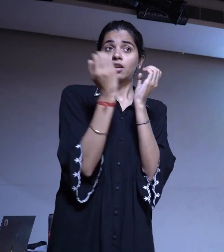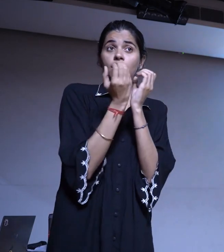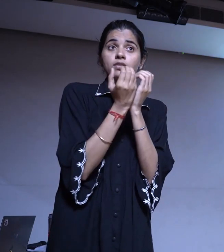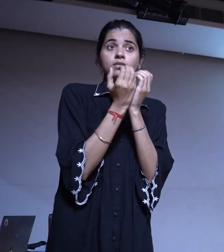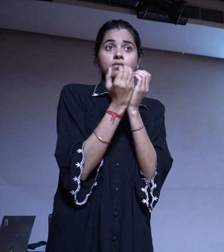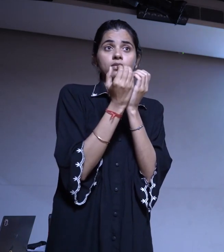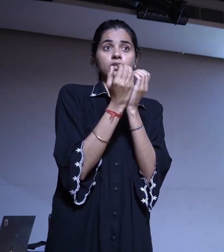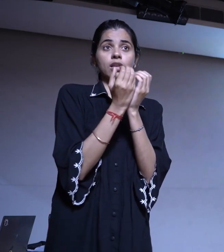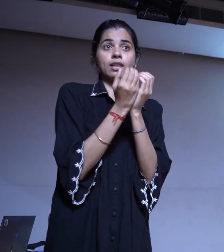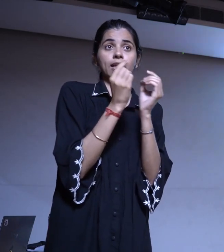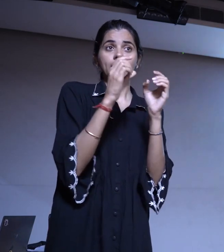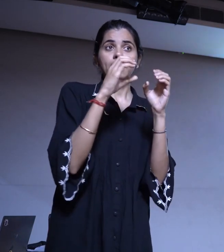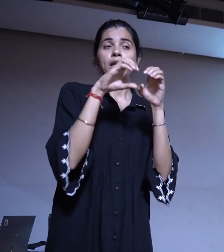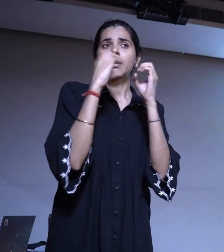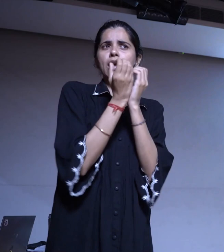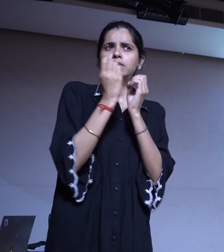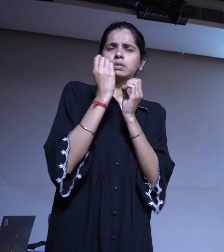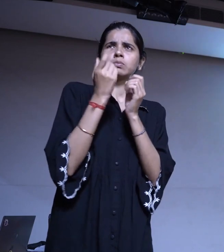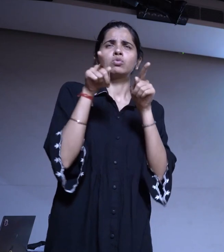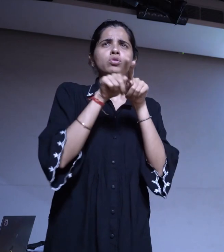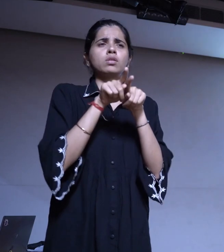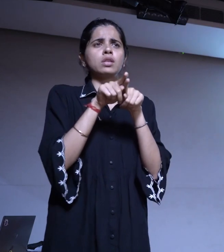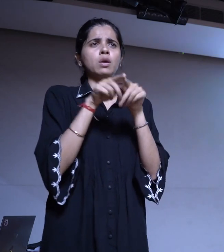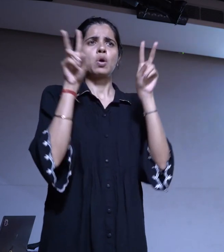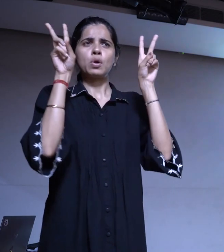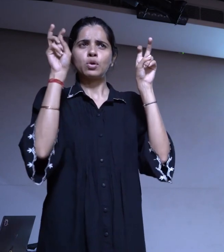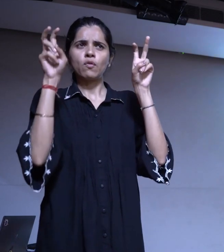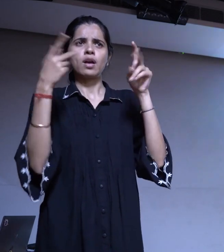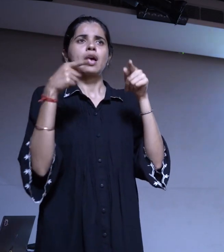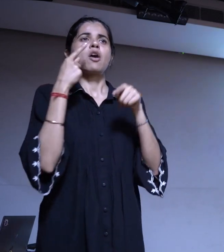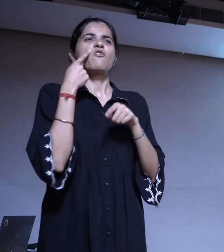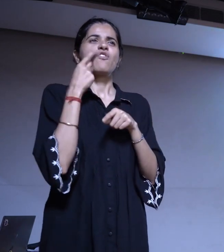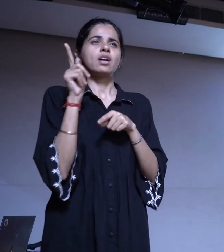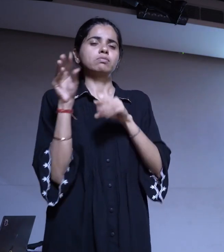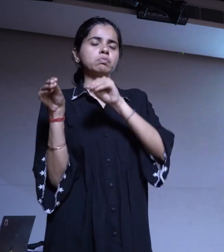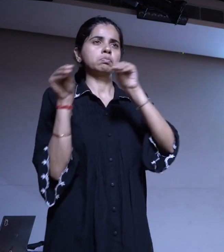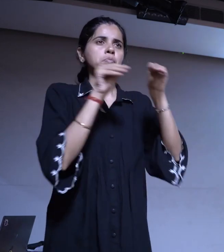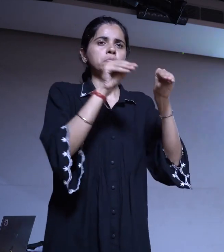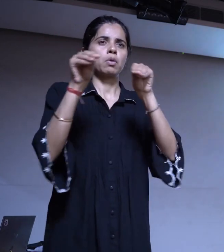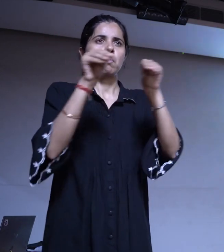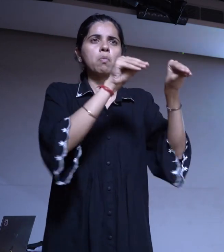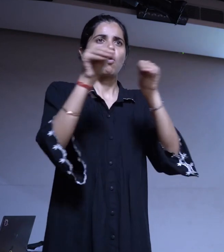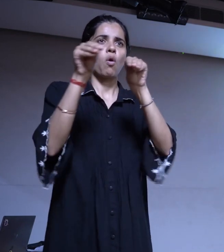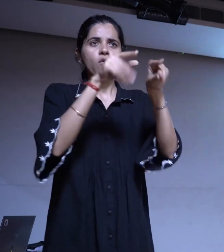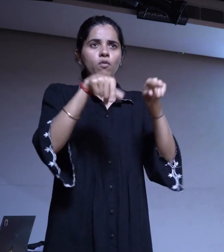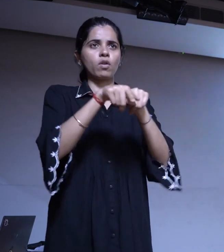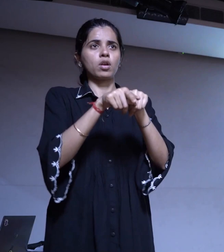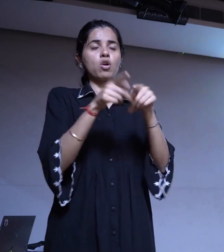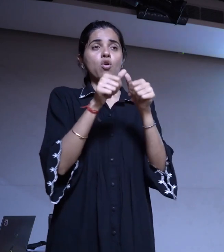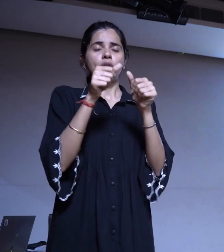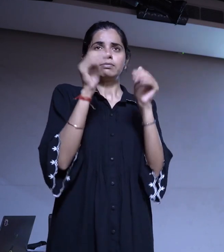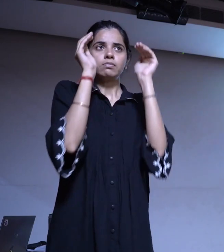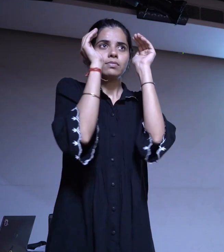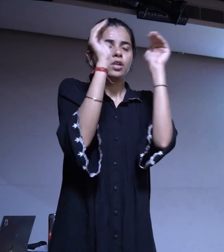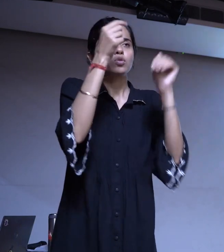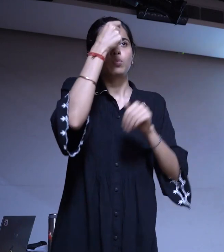well with the academic content maybe their their father was transferred or uh maybe they have had attention